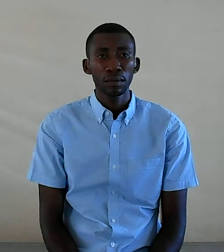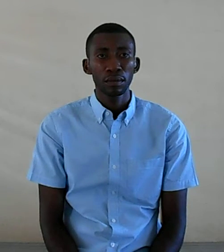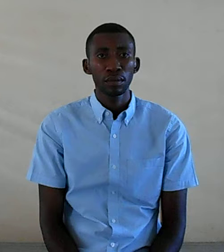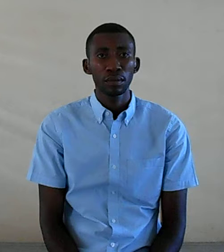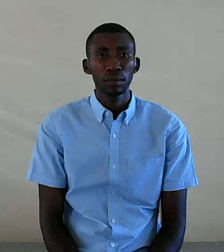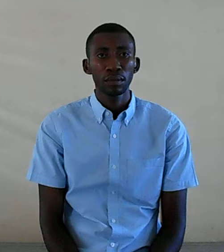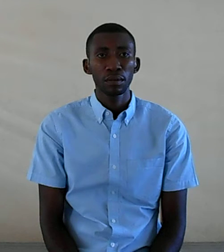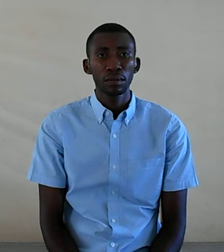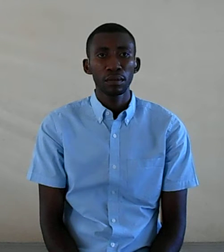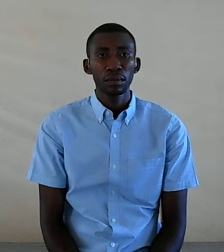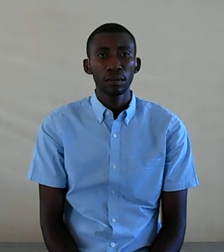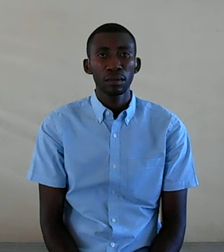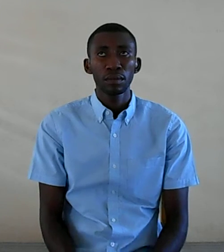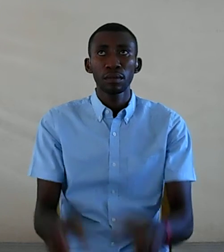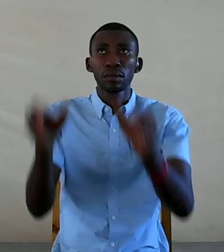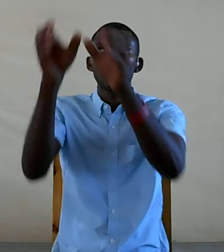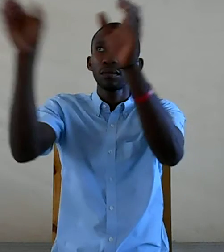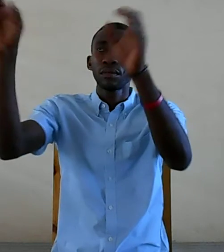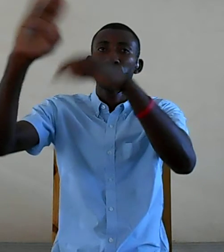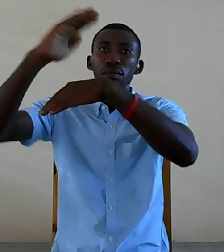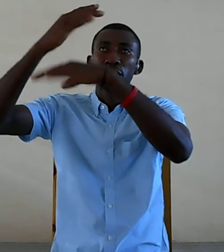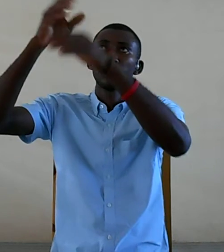Curtain. Rideau.